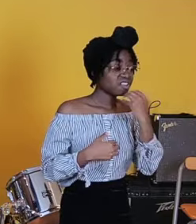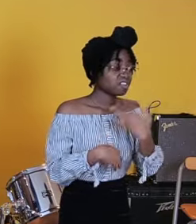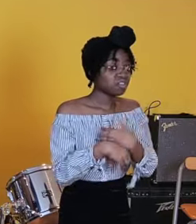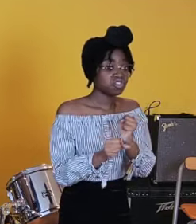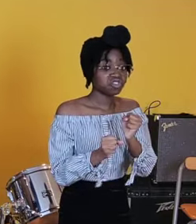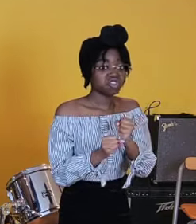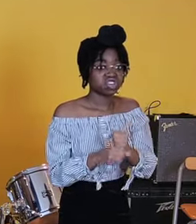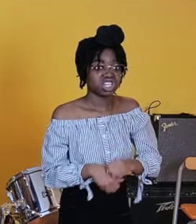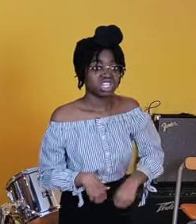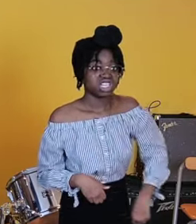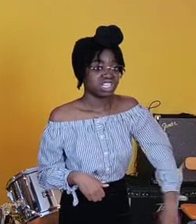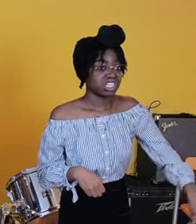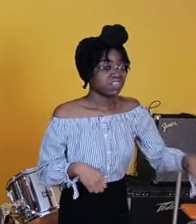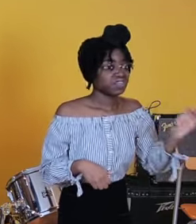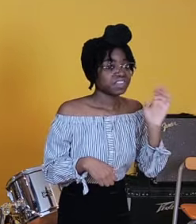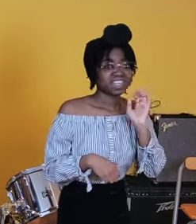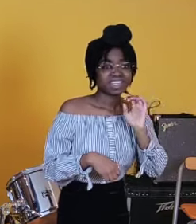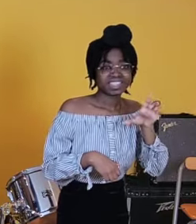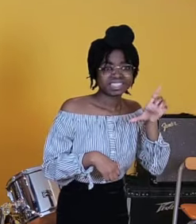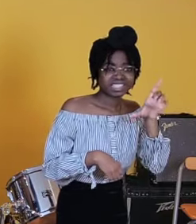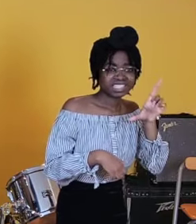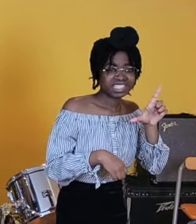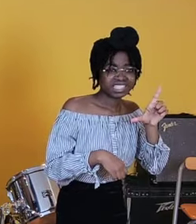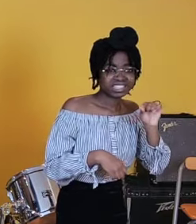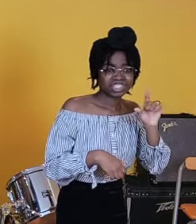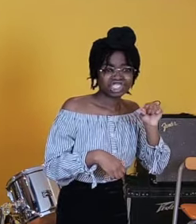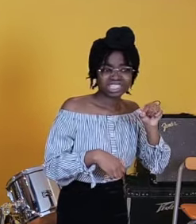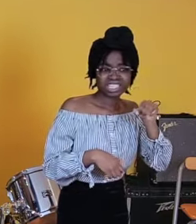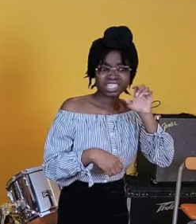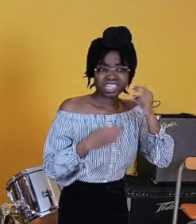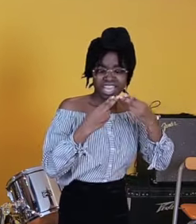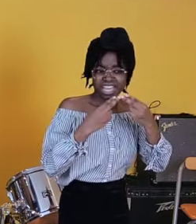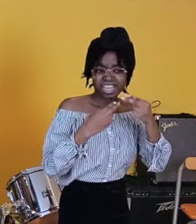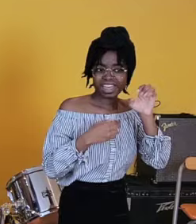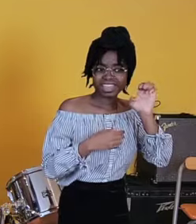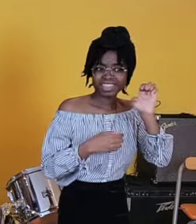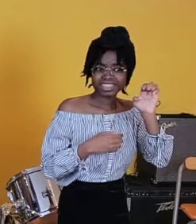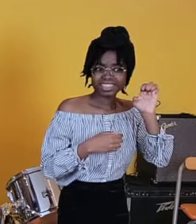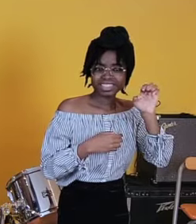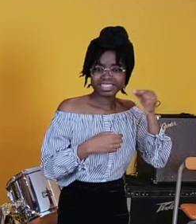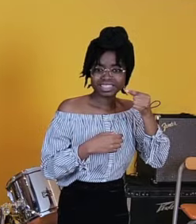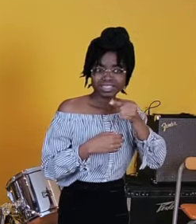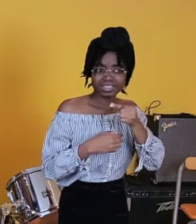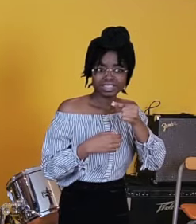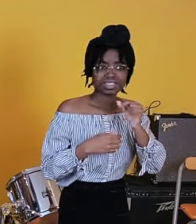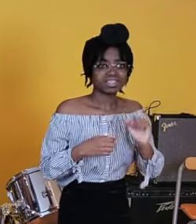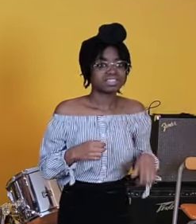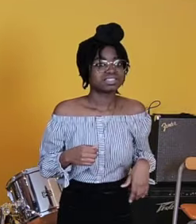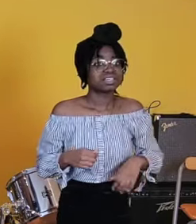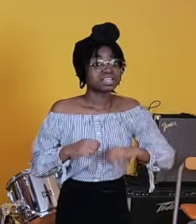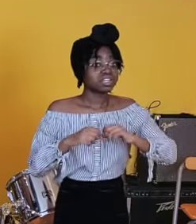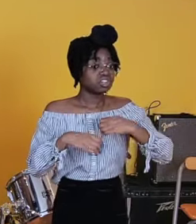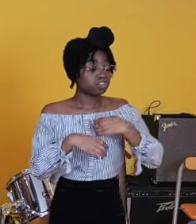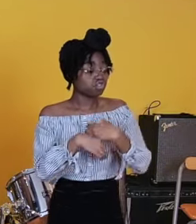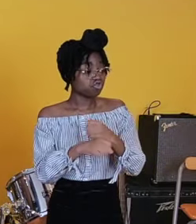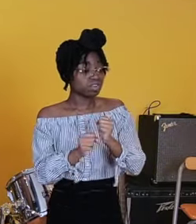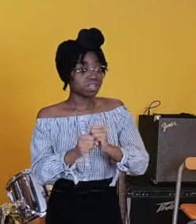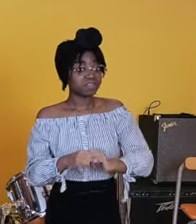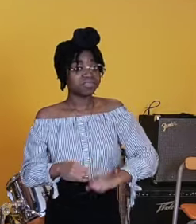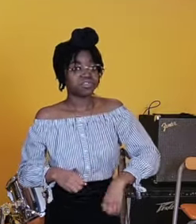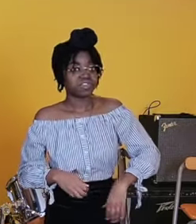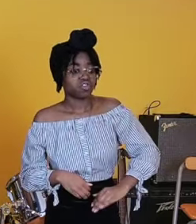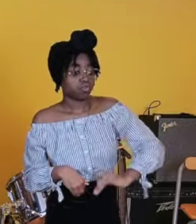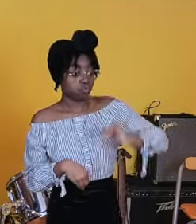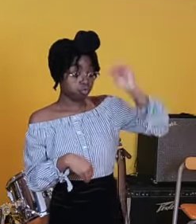God did not create a chicken or a seed. What we know is that God created fully grown things. For example, when somebody says, "What